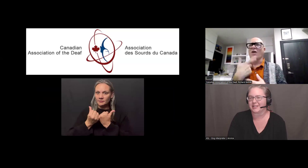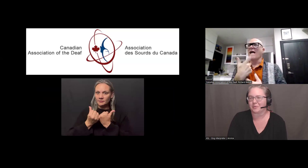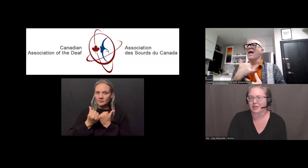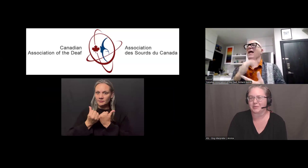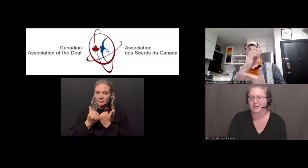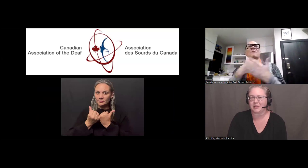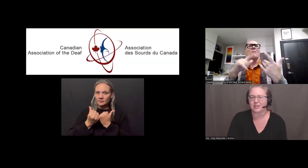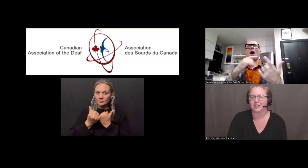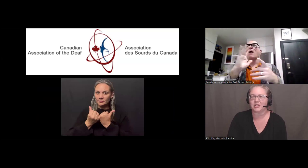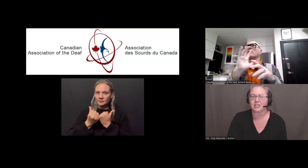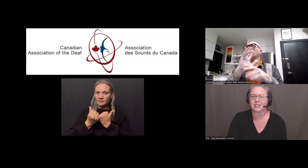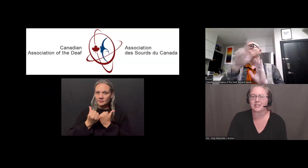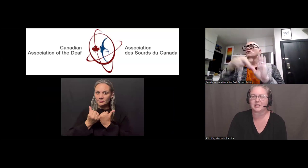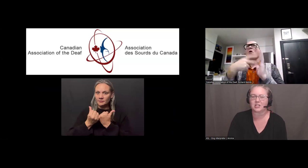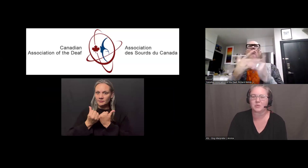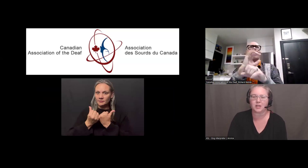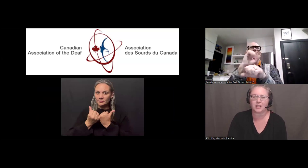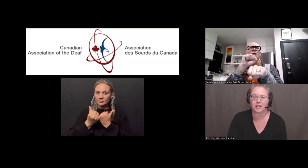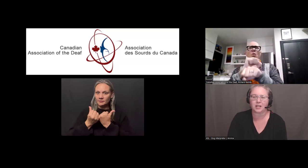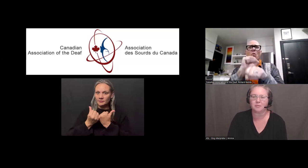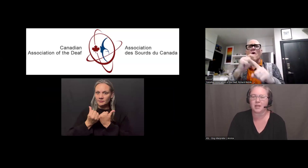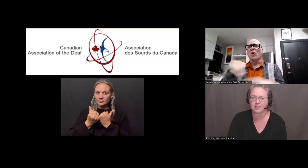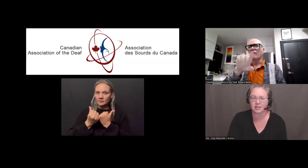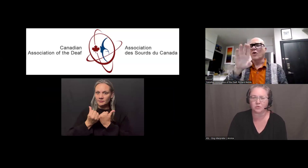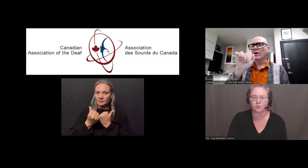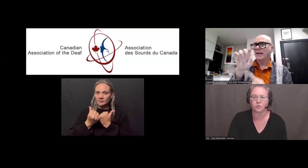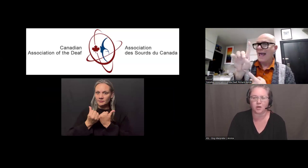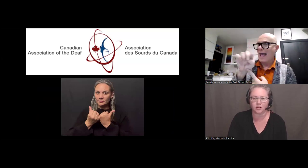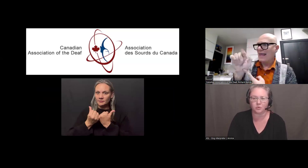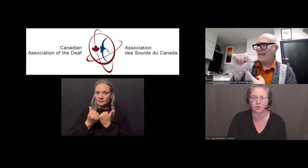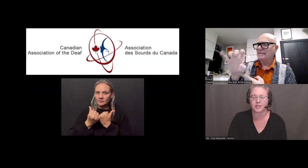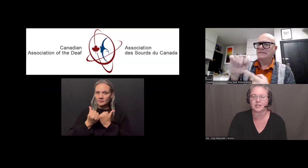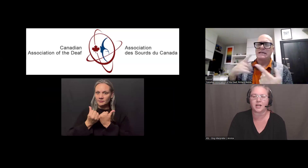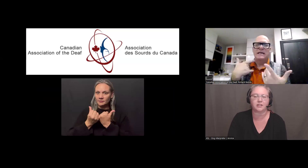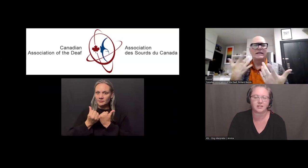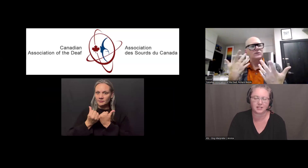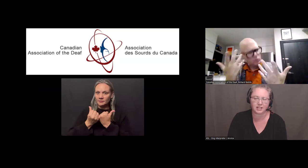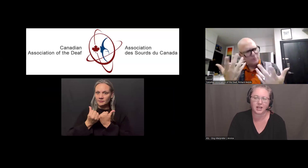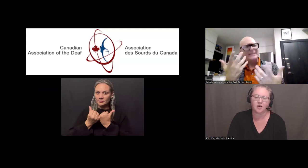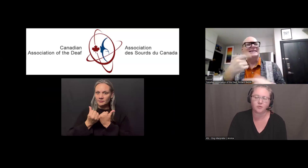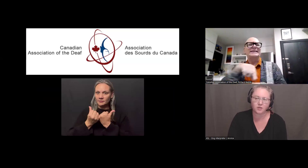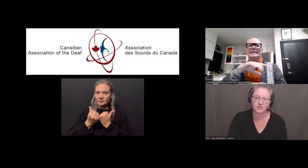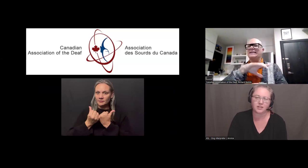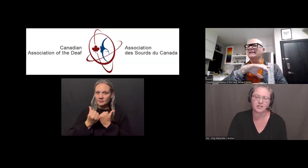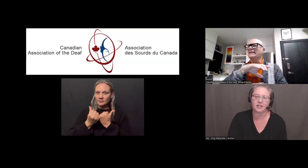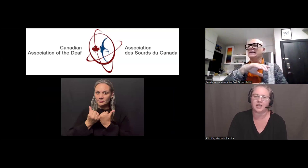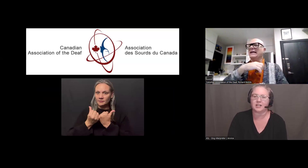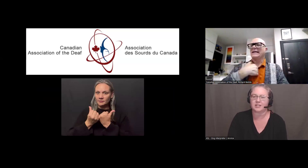at not being able to be here. She has just been an amazing role model, working tirelessly for the CAD